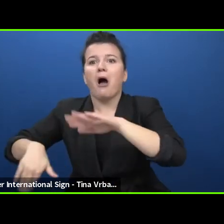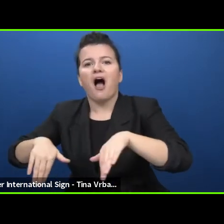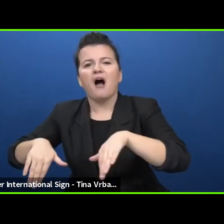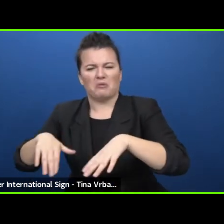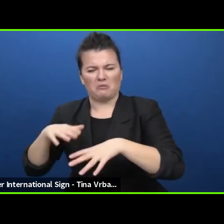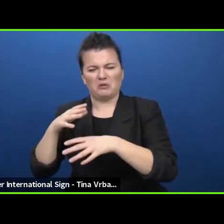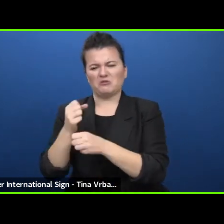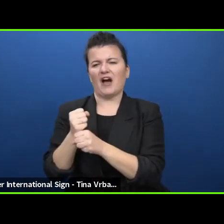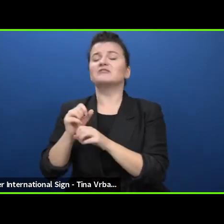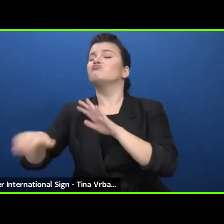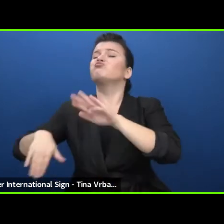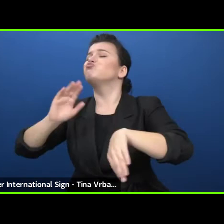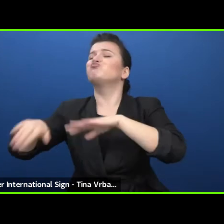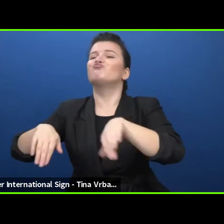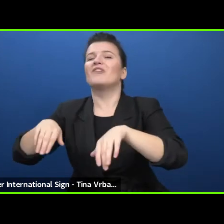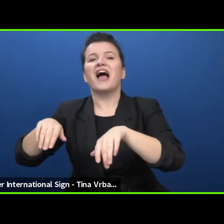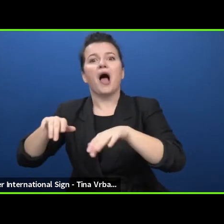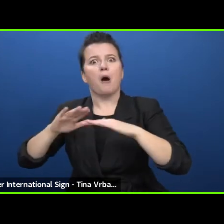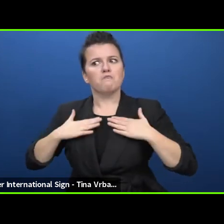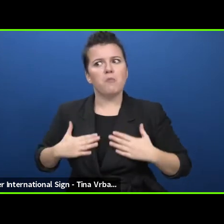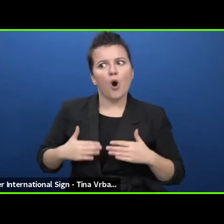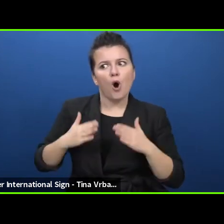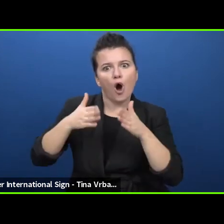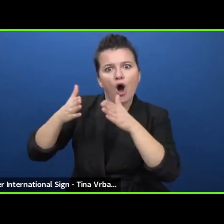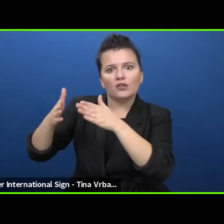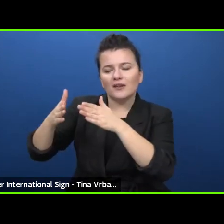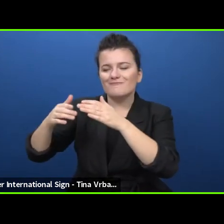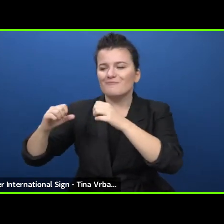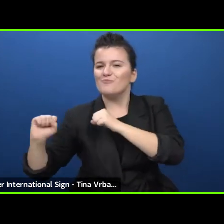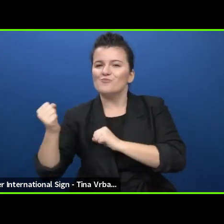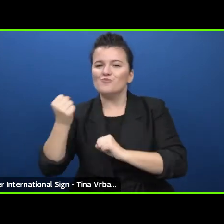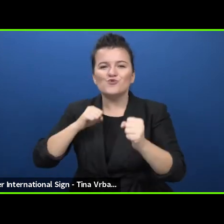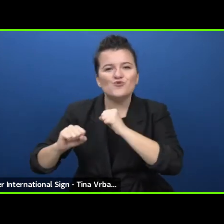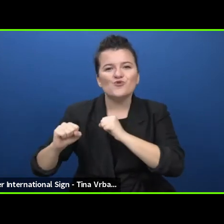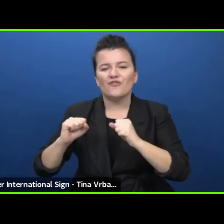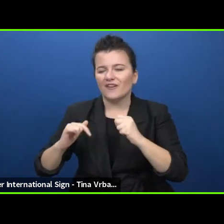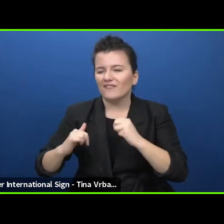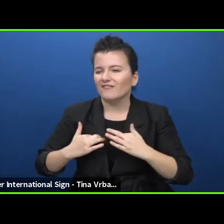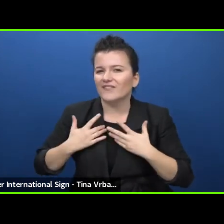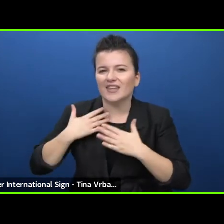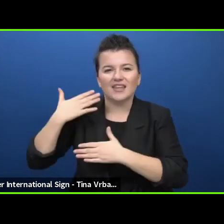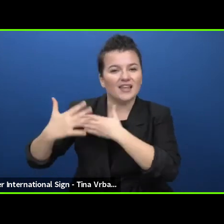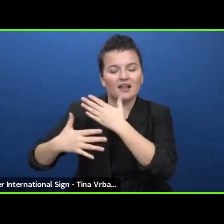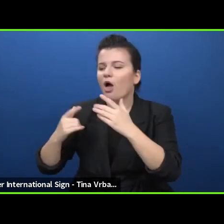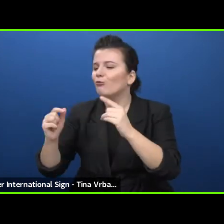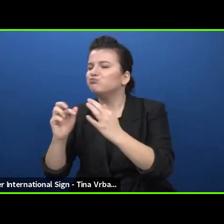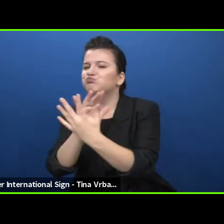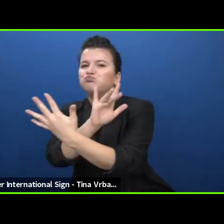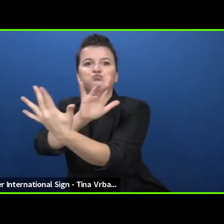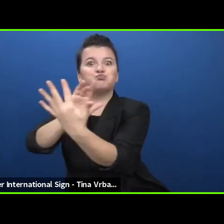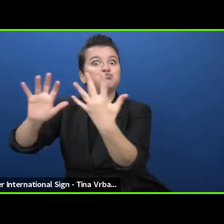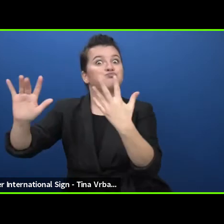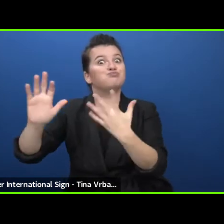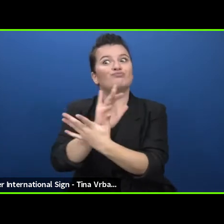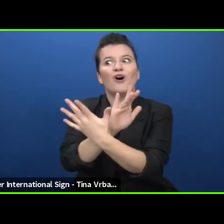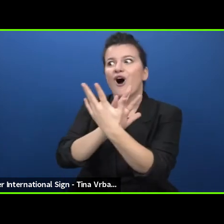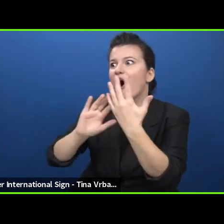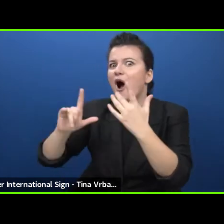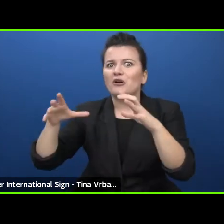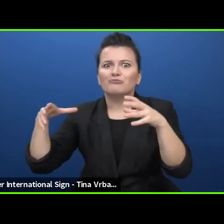Made of bodies that move, that feel, that reveal. Bodies who come forth, who come